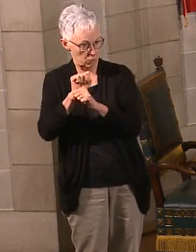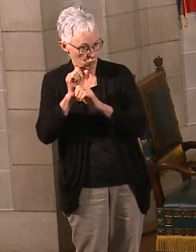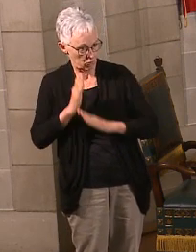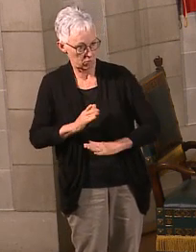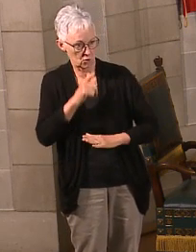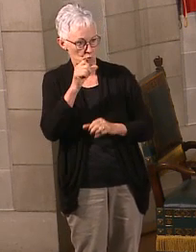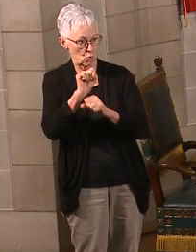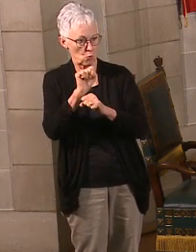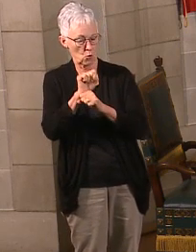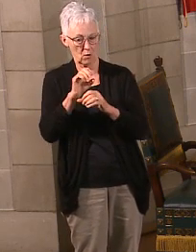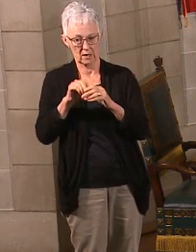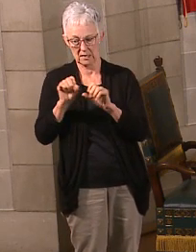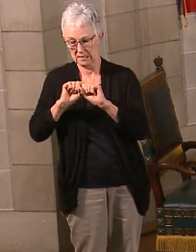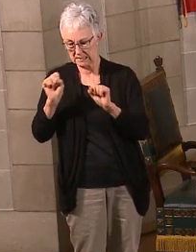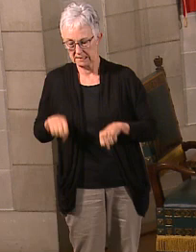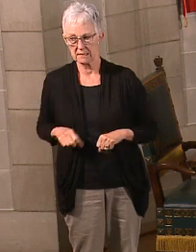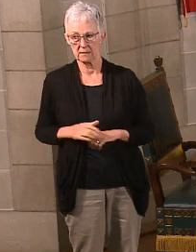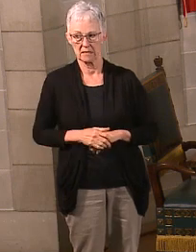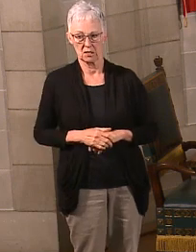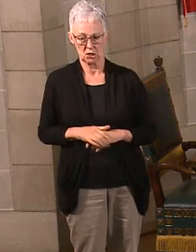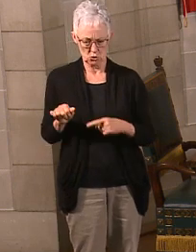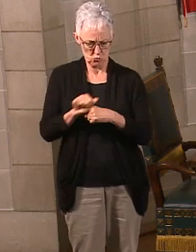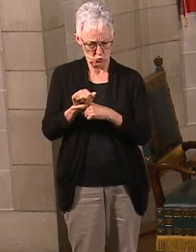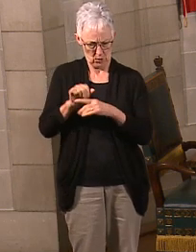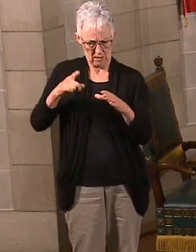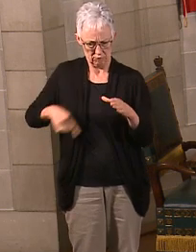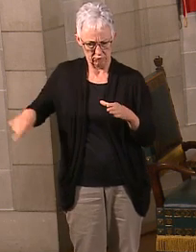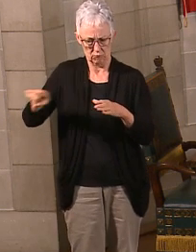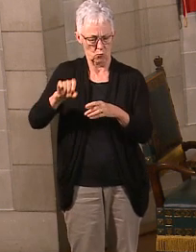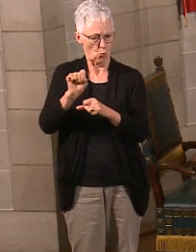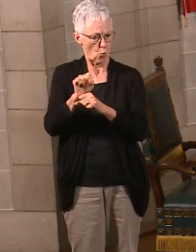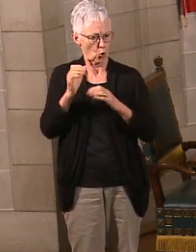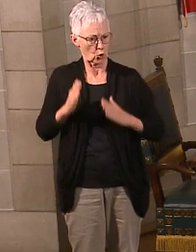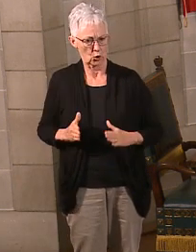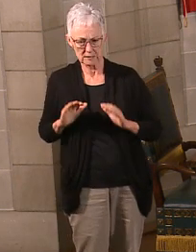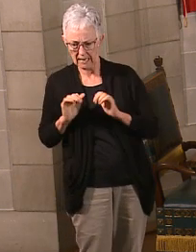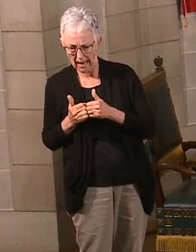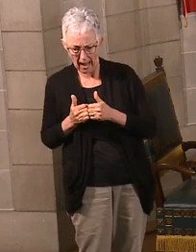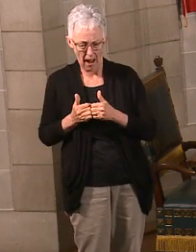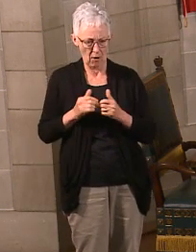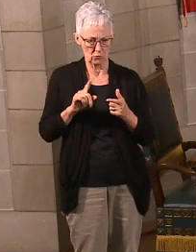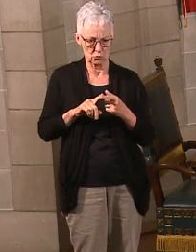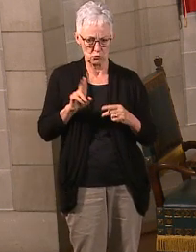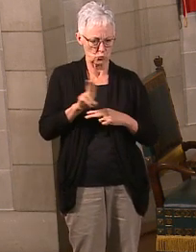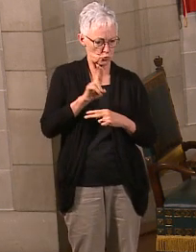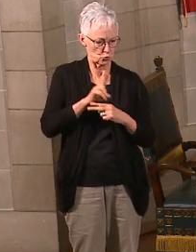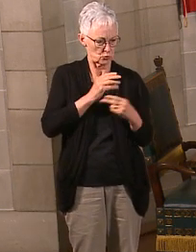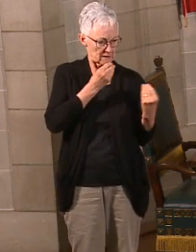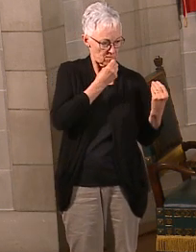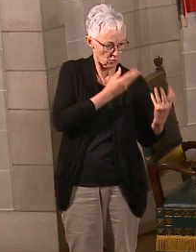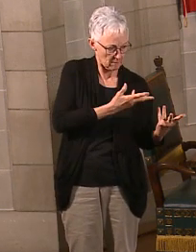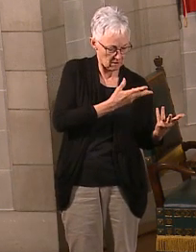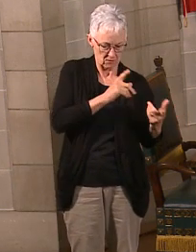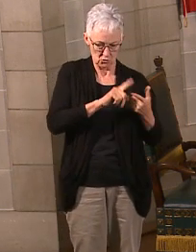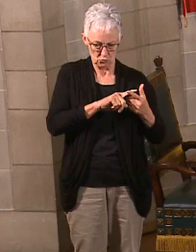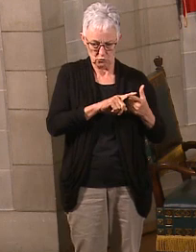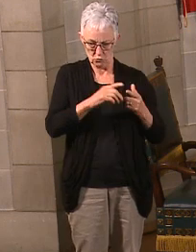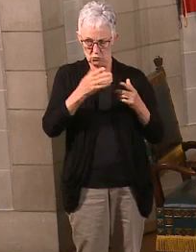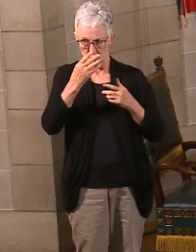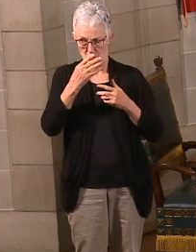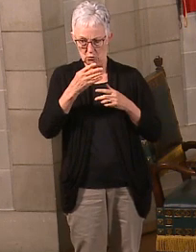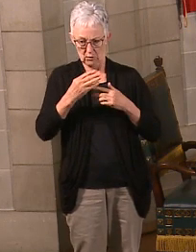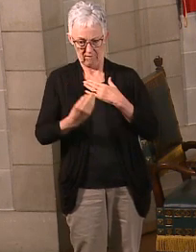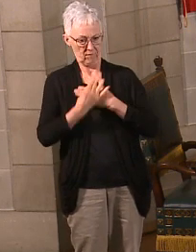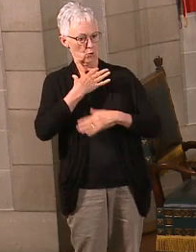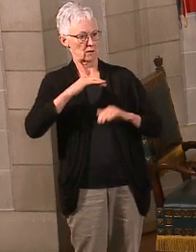We've trained staff in and implemented process improvement techniques. We're using data to drive our work. We